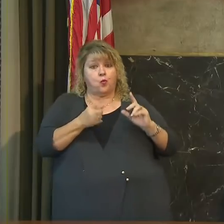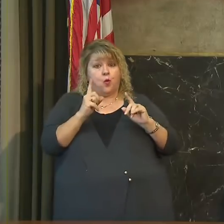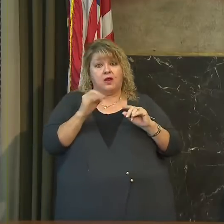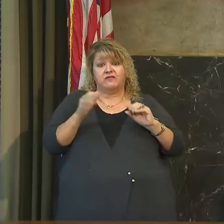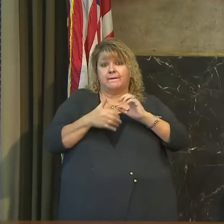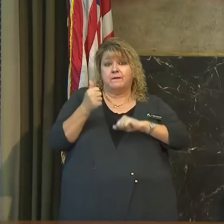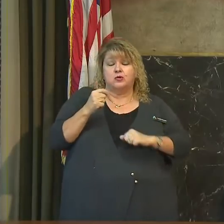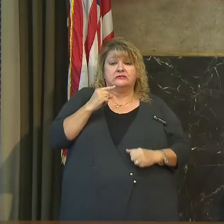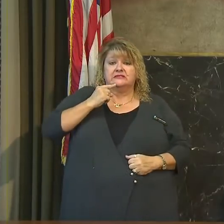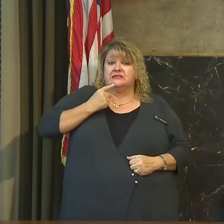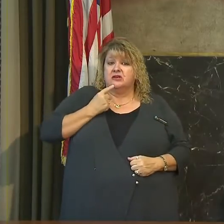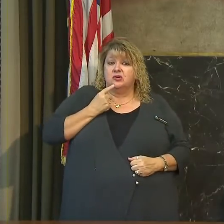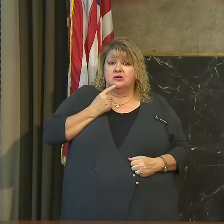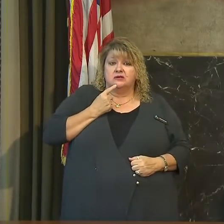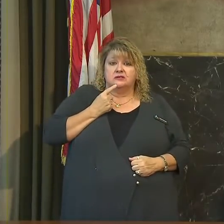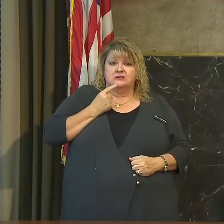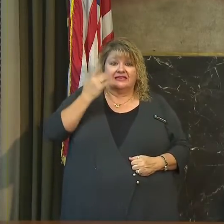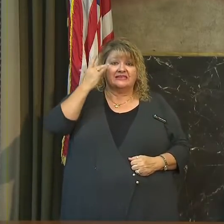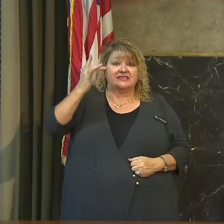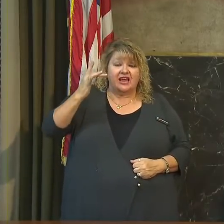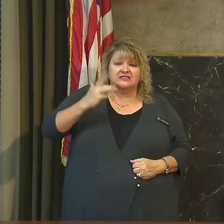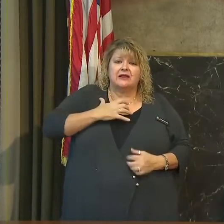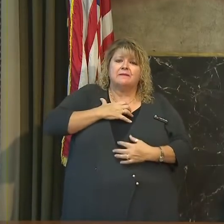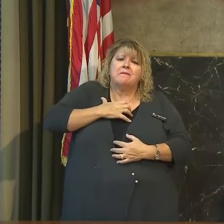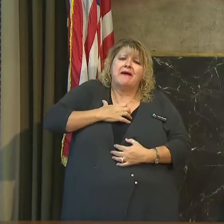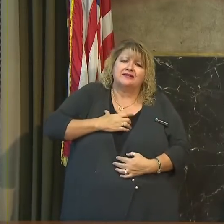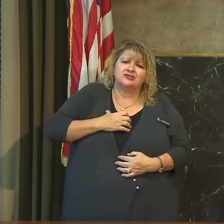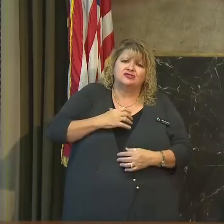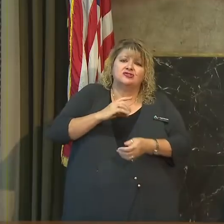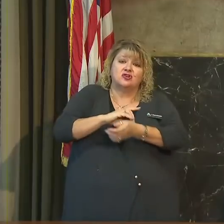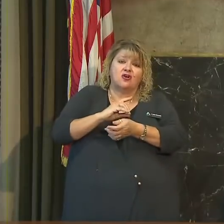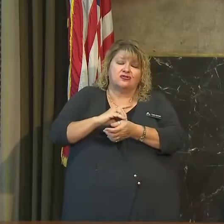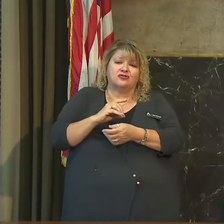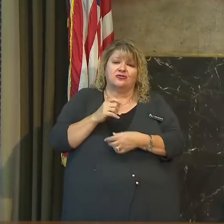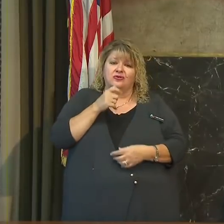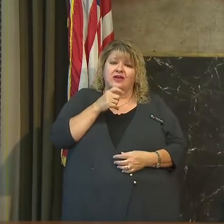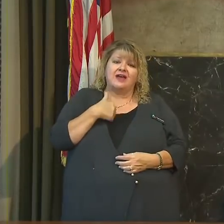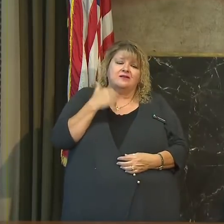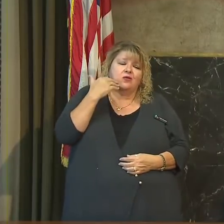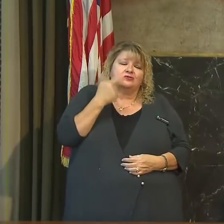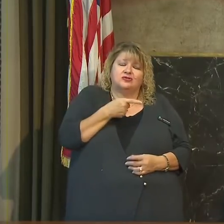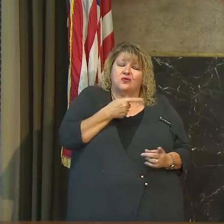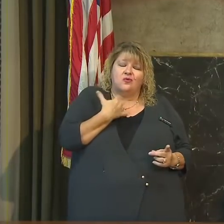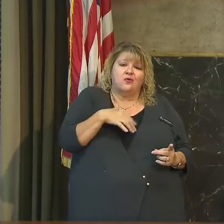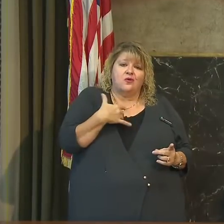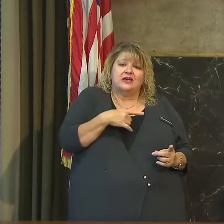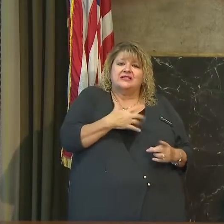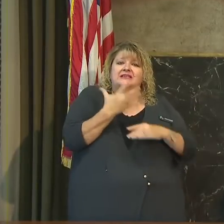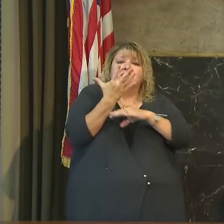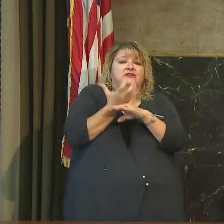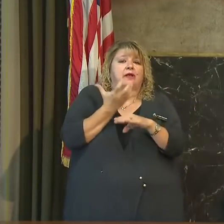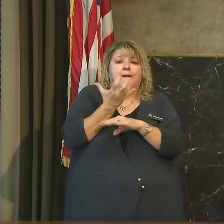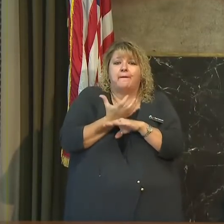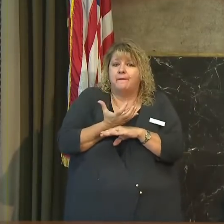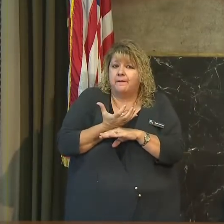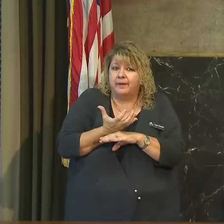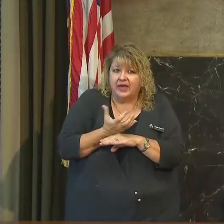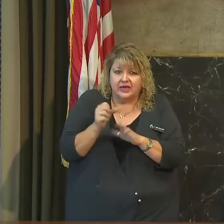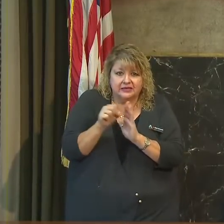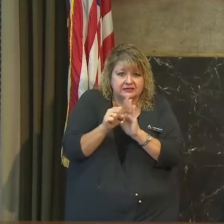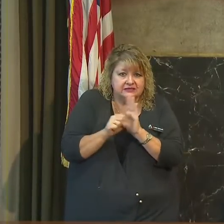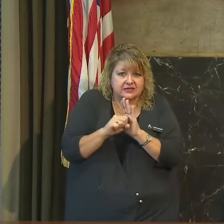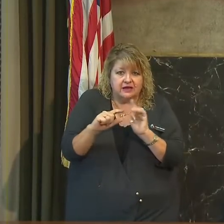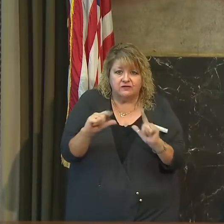most sincere, intelligent, and compassionate docs that I know. And she pleaded with the state